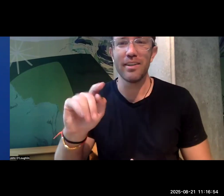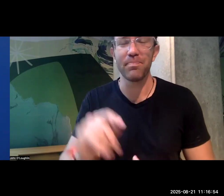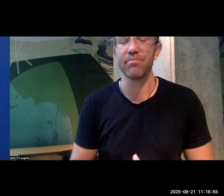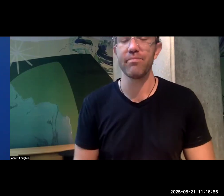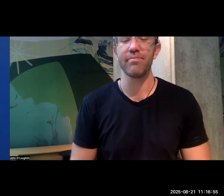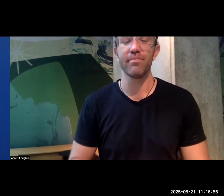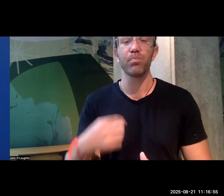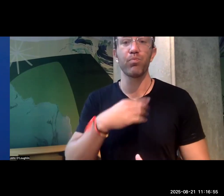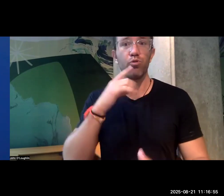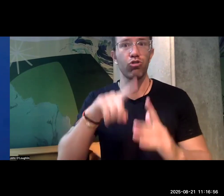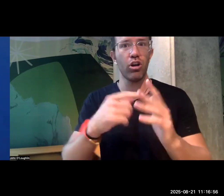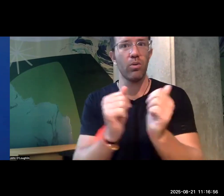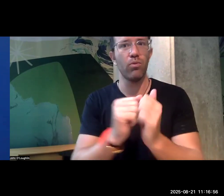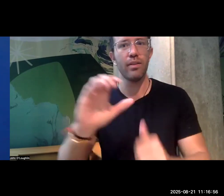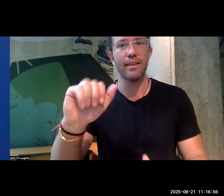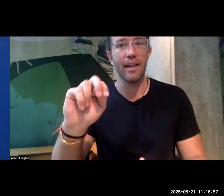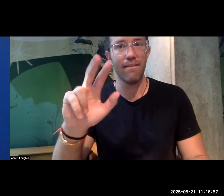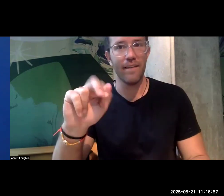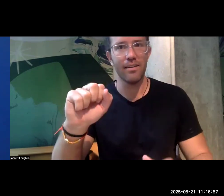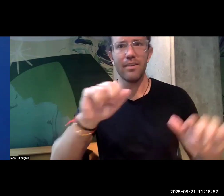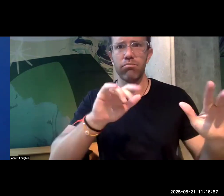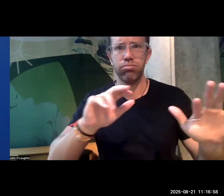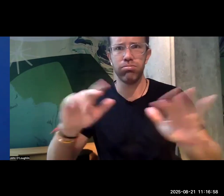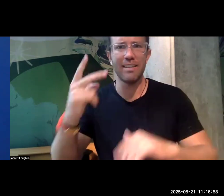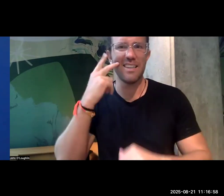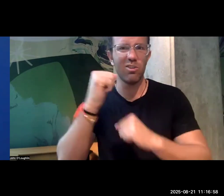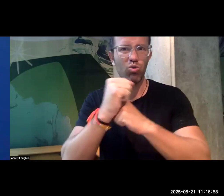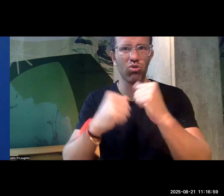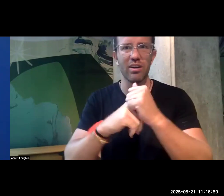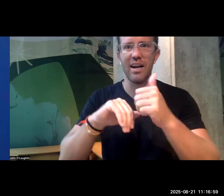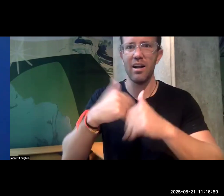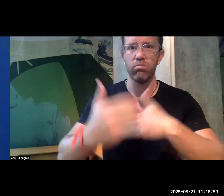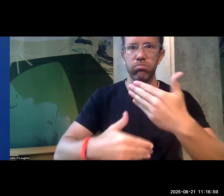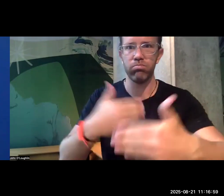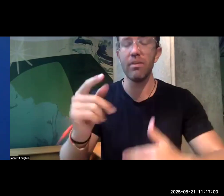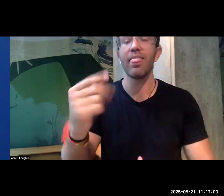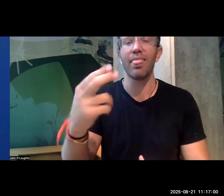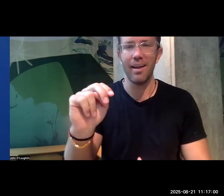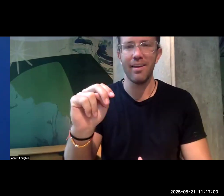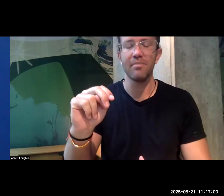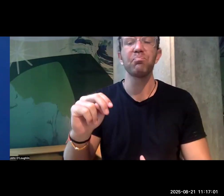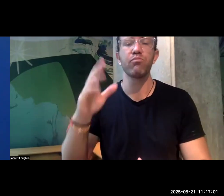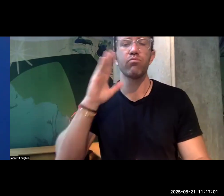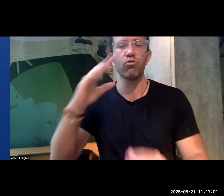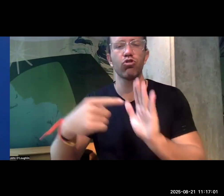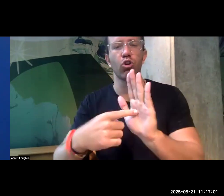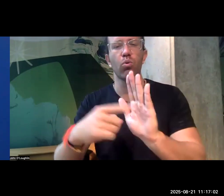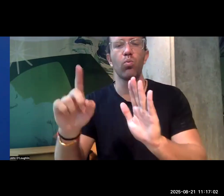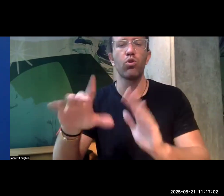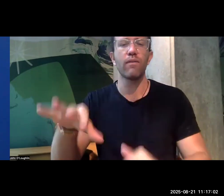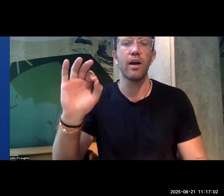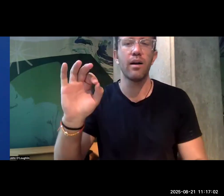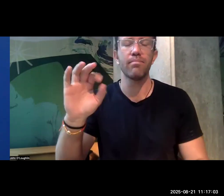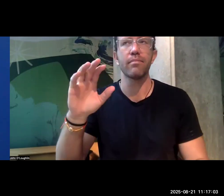Okay, so we're gonna get into it now. We're gonna start with Canvas and see the structure and how that looks, and